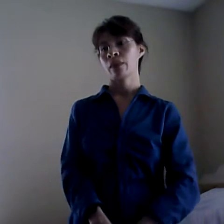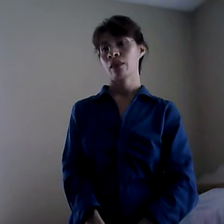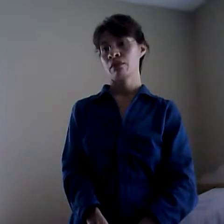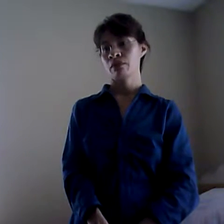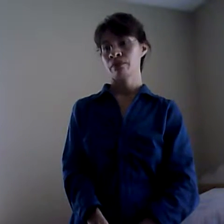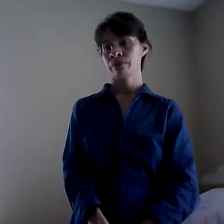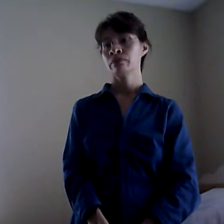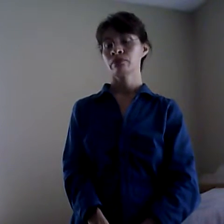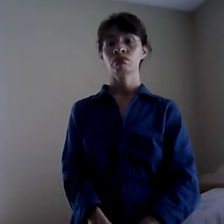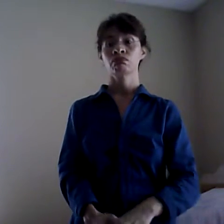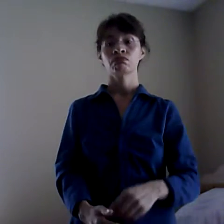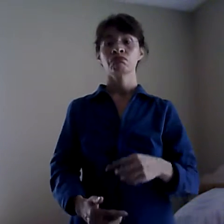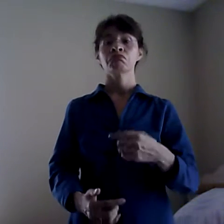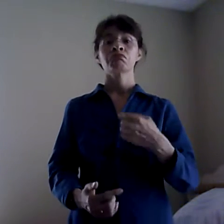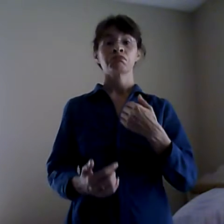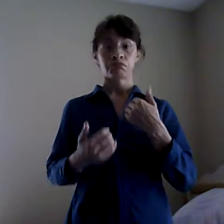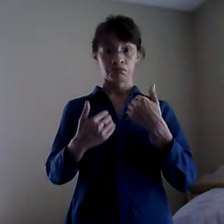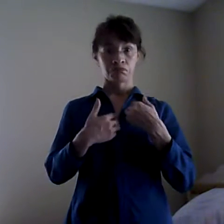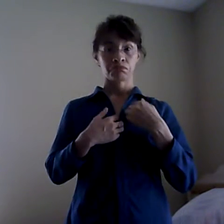Now, I have some questions.